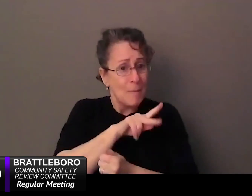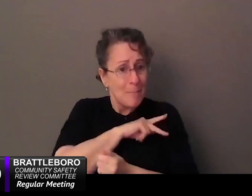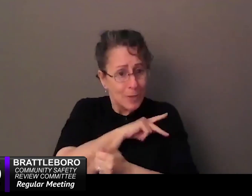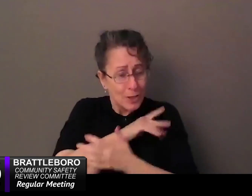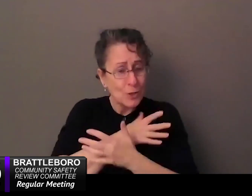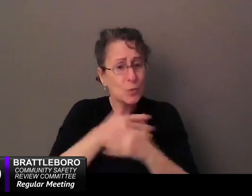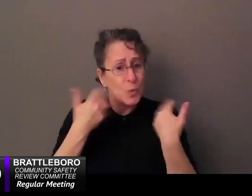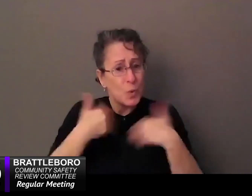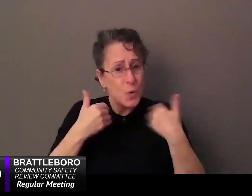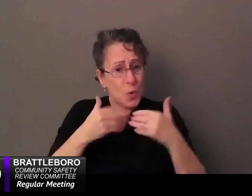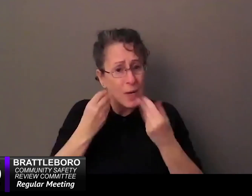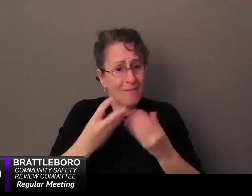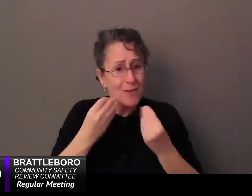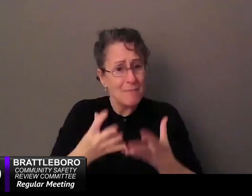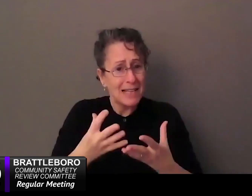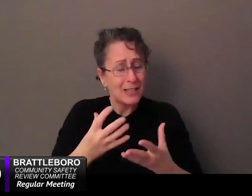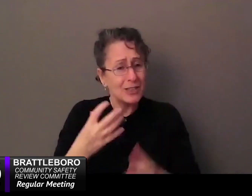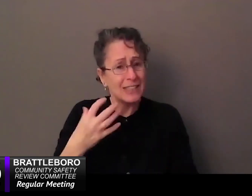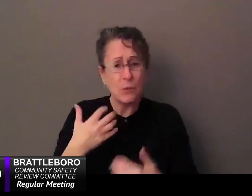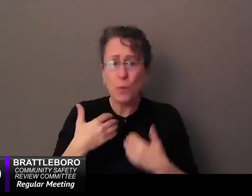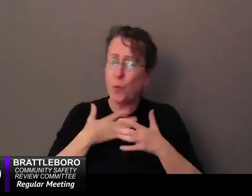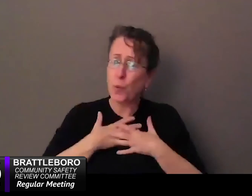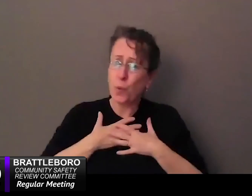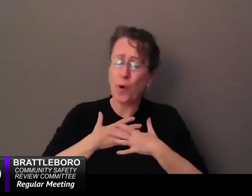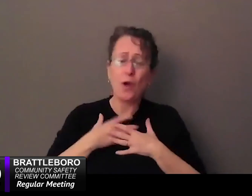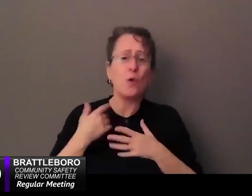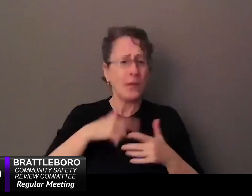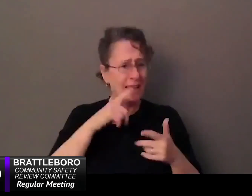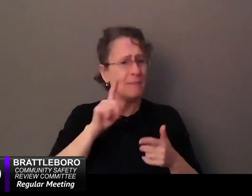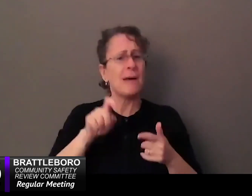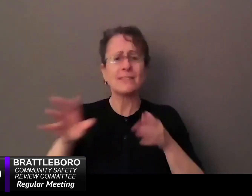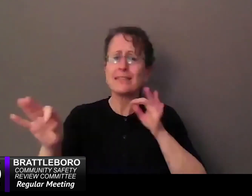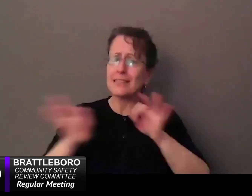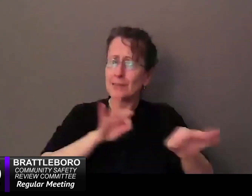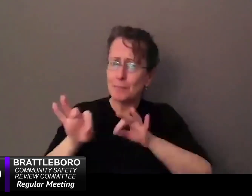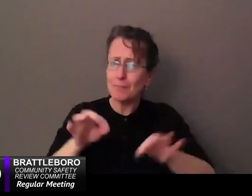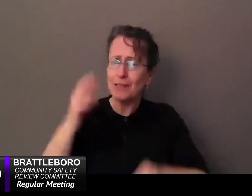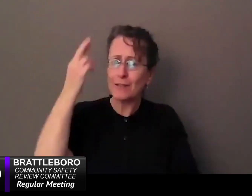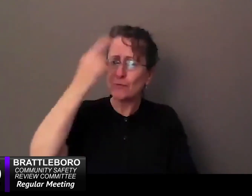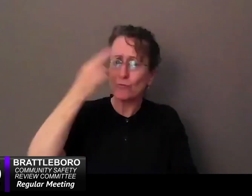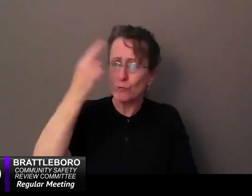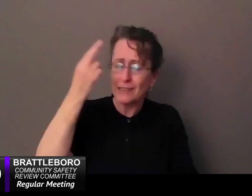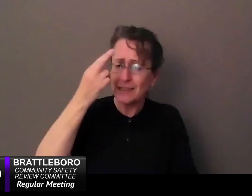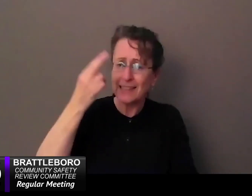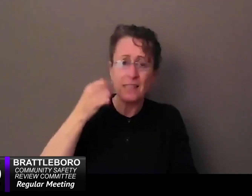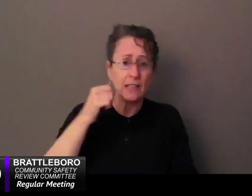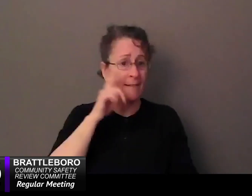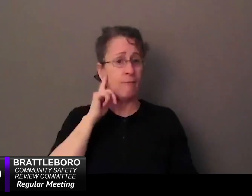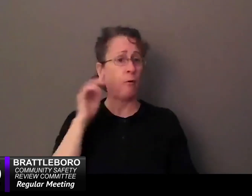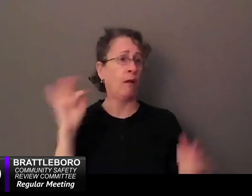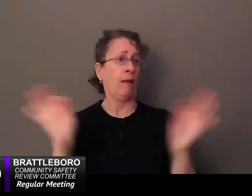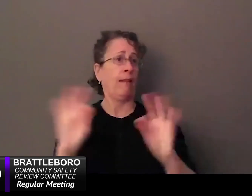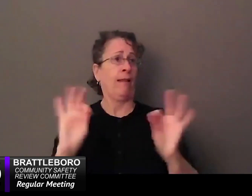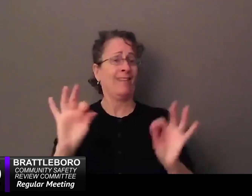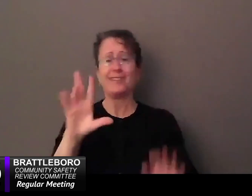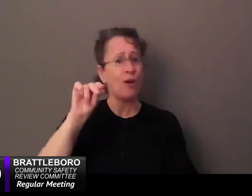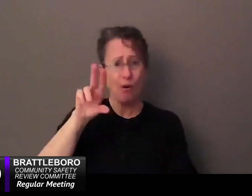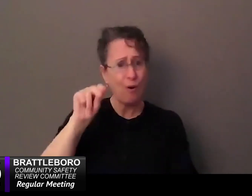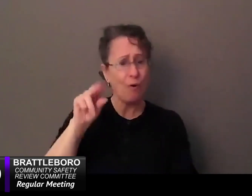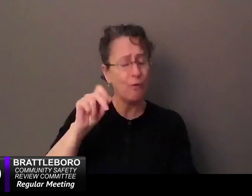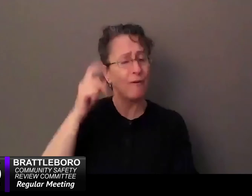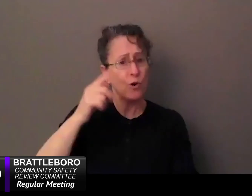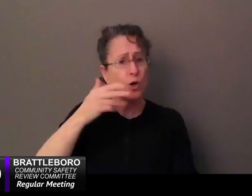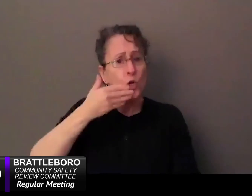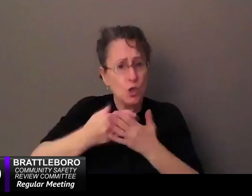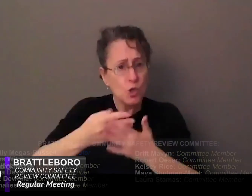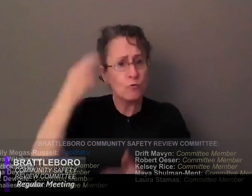able to tell them there's a reason for this. It's not just lip service. So what is so it's a two-part question, I suppose.